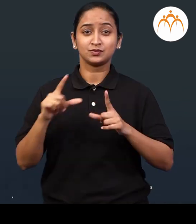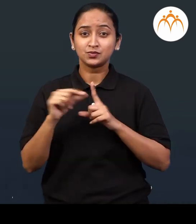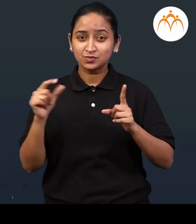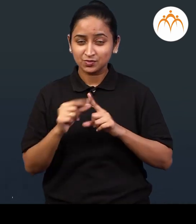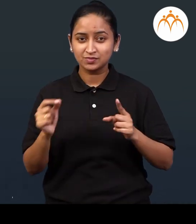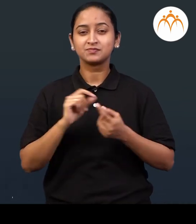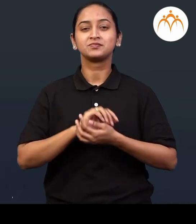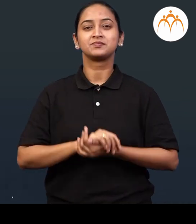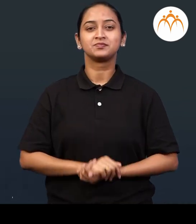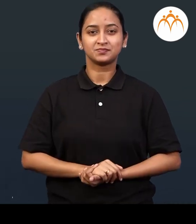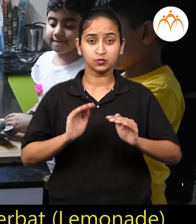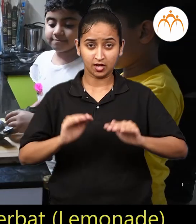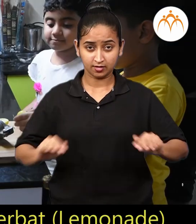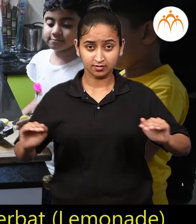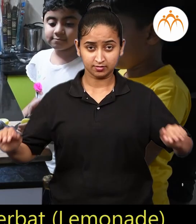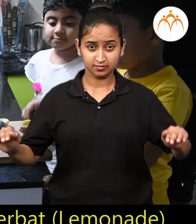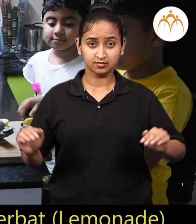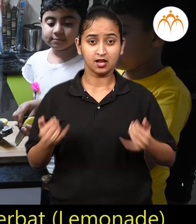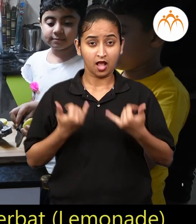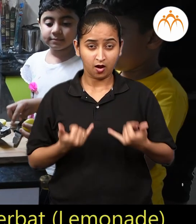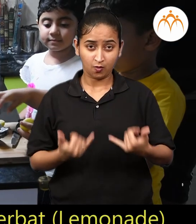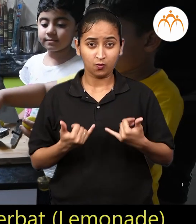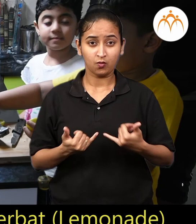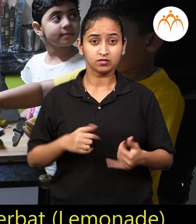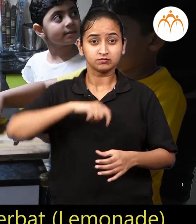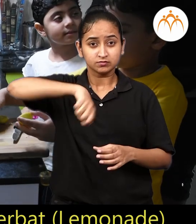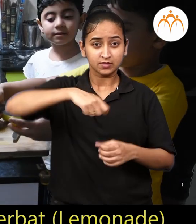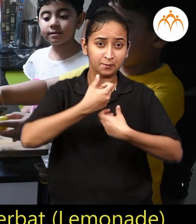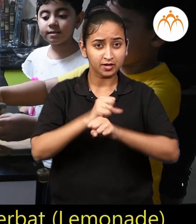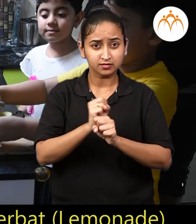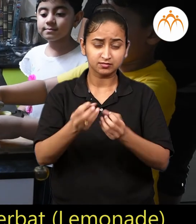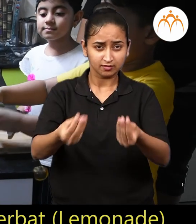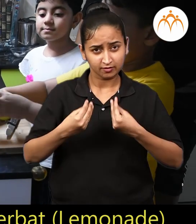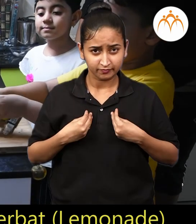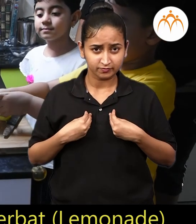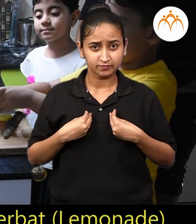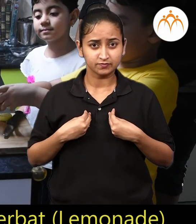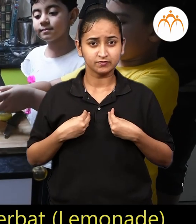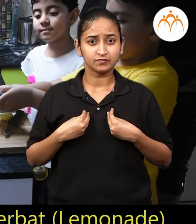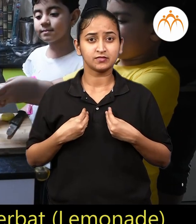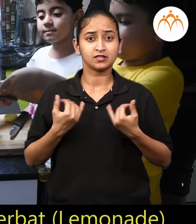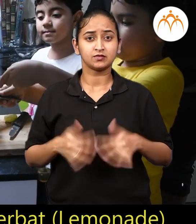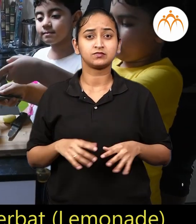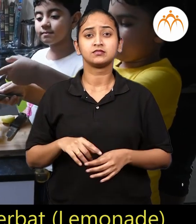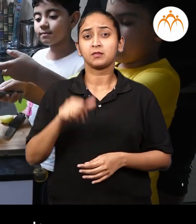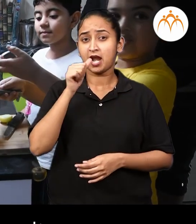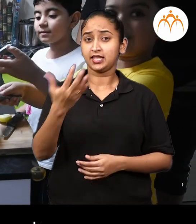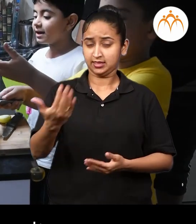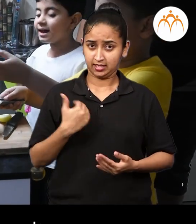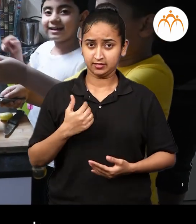Activity. Children now prepare sherbet for me. Take water,